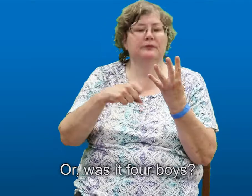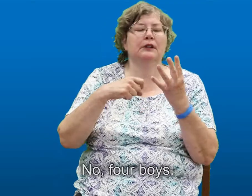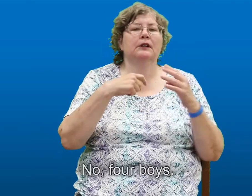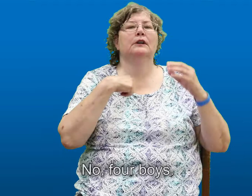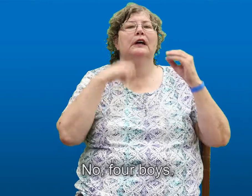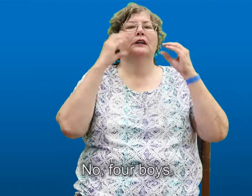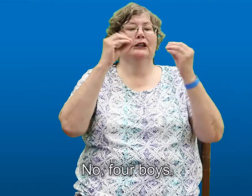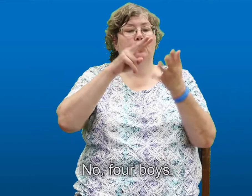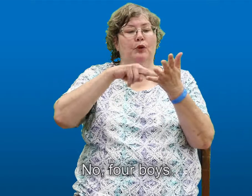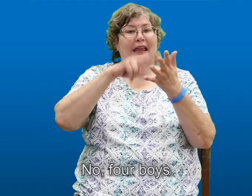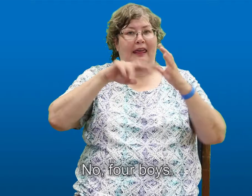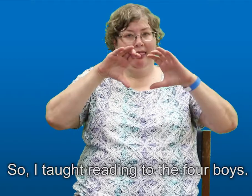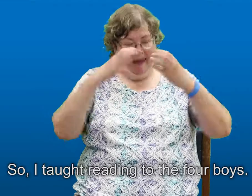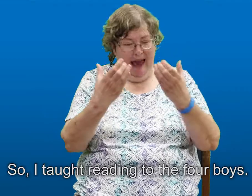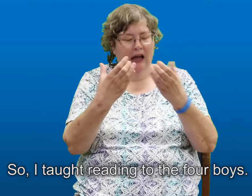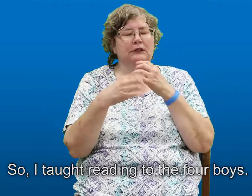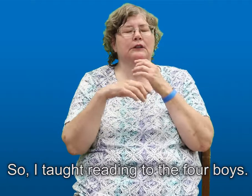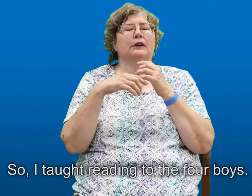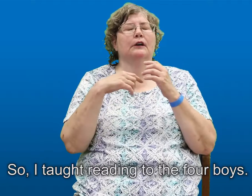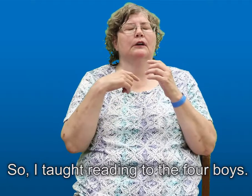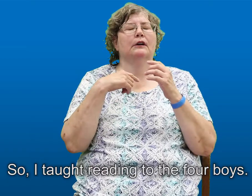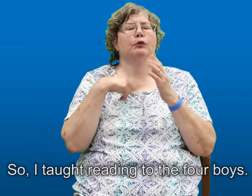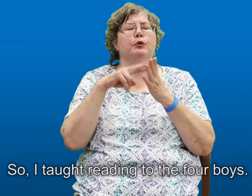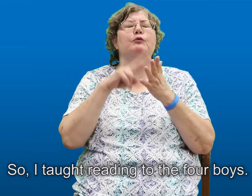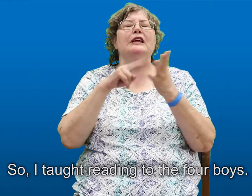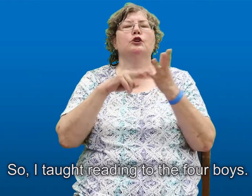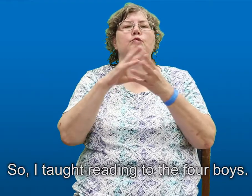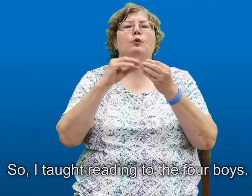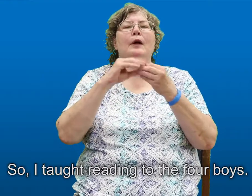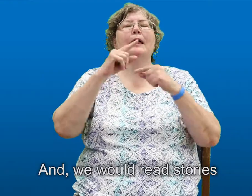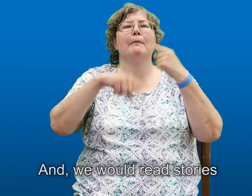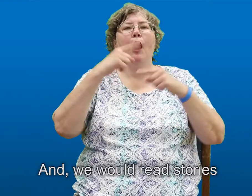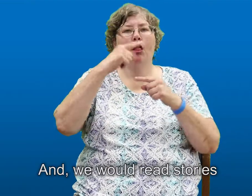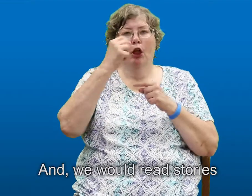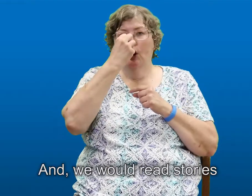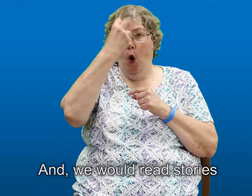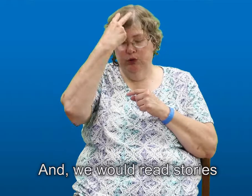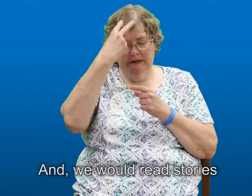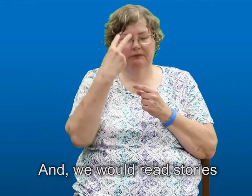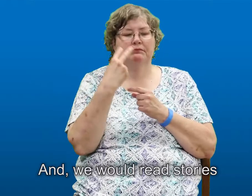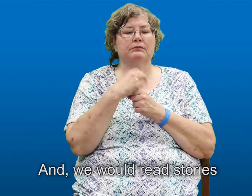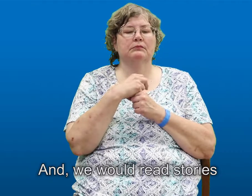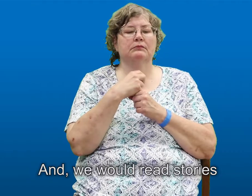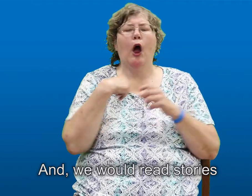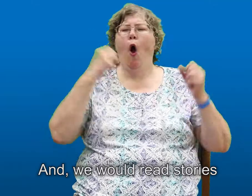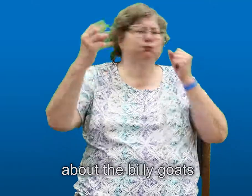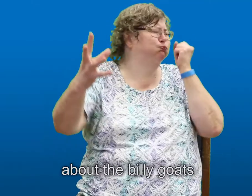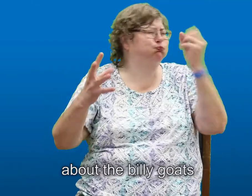Not four boys. And so I taught reading to the four boys. And we would read stories. All